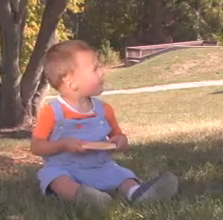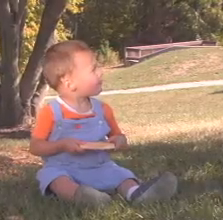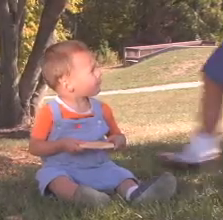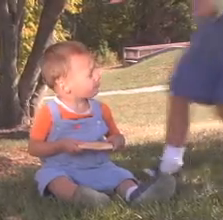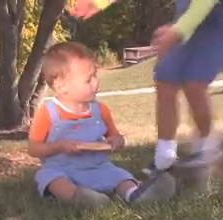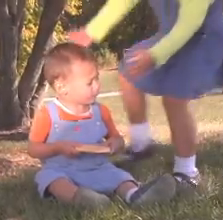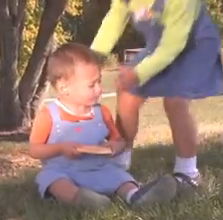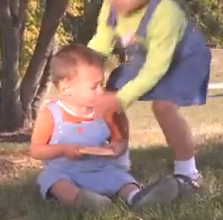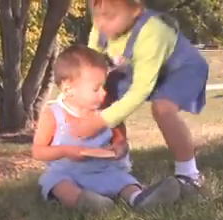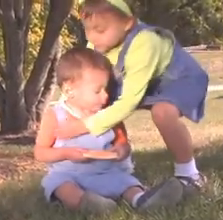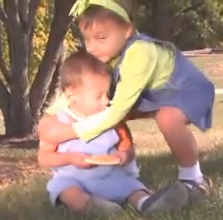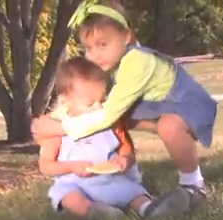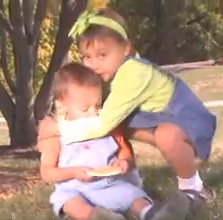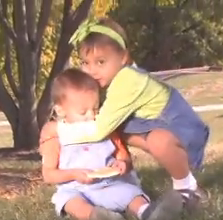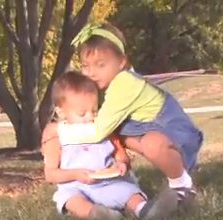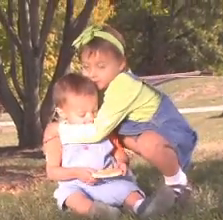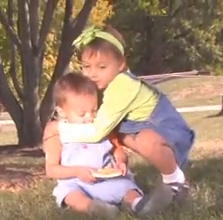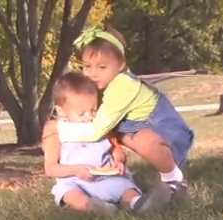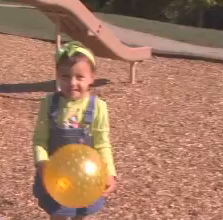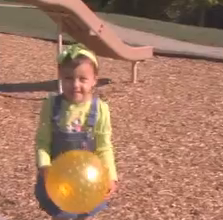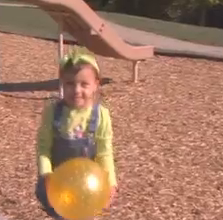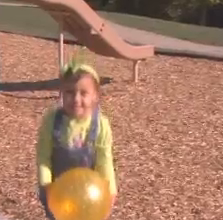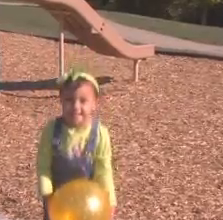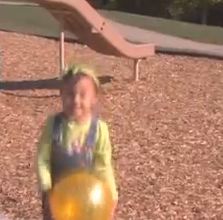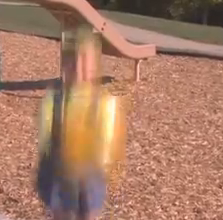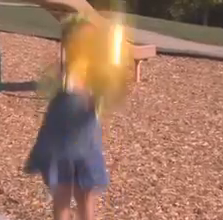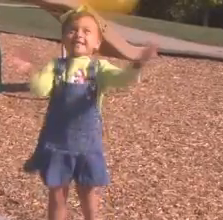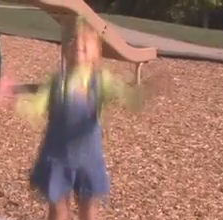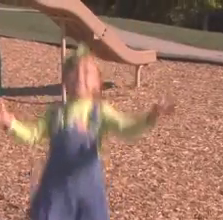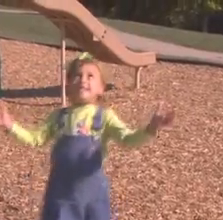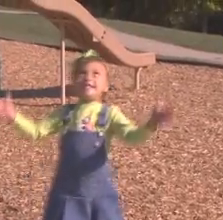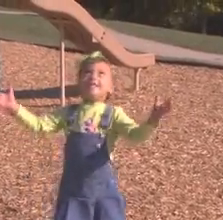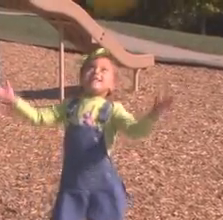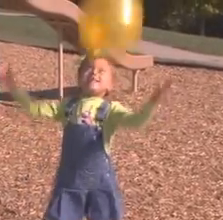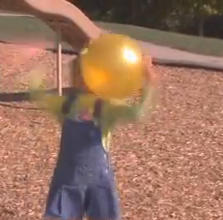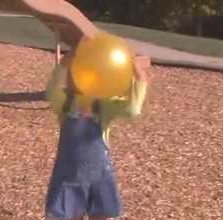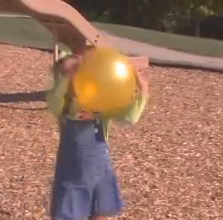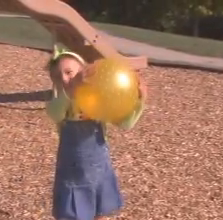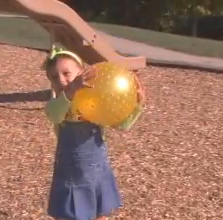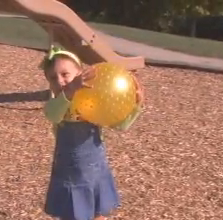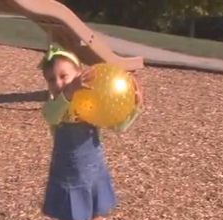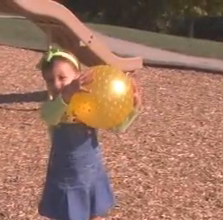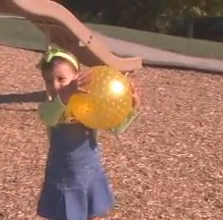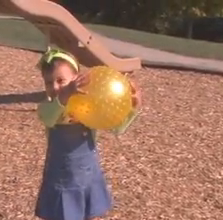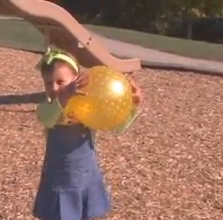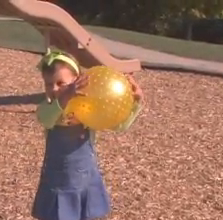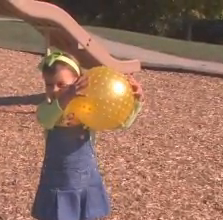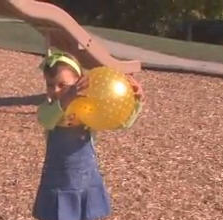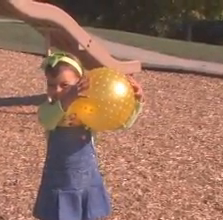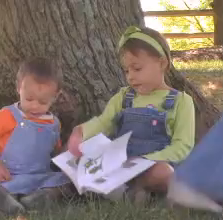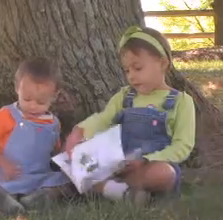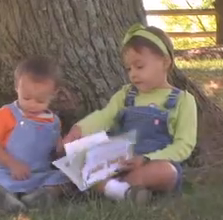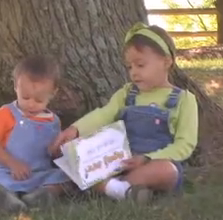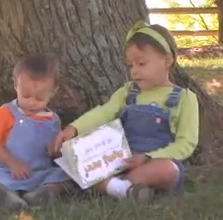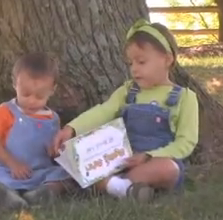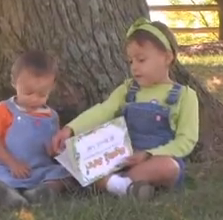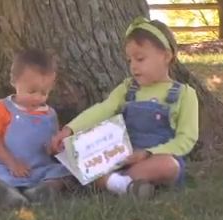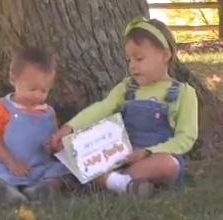Maybe your sister is older than you. Well, then you're lucky too. She'll read